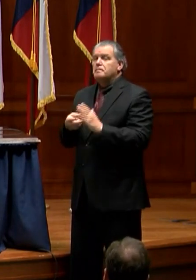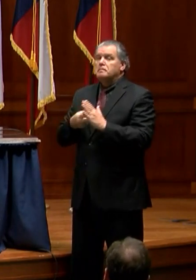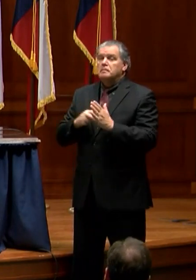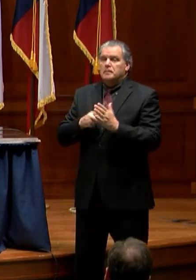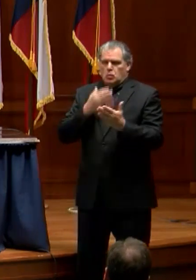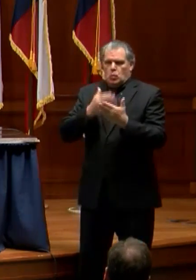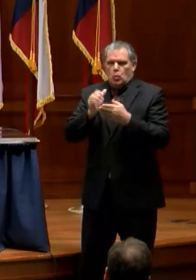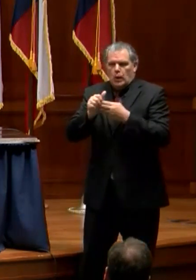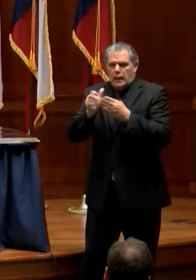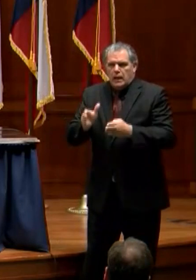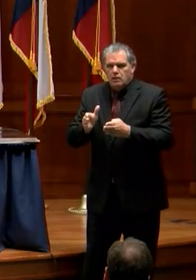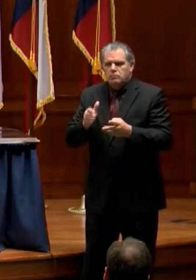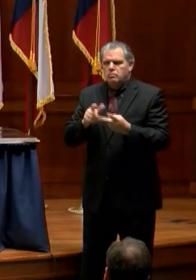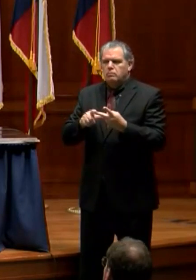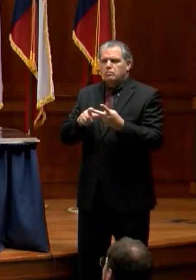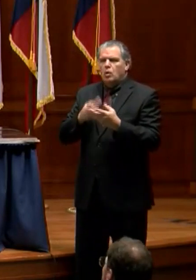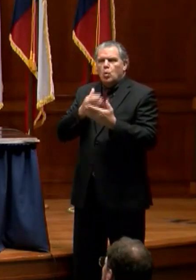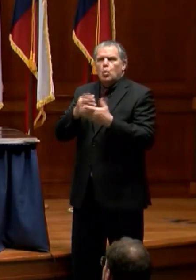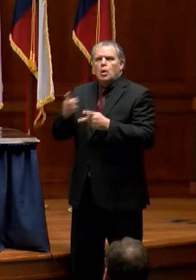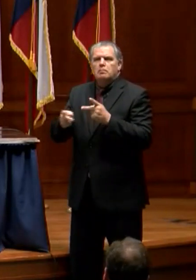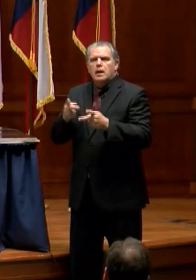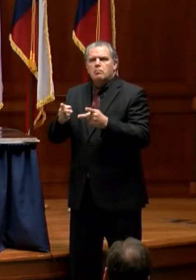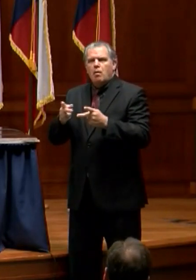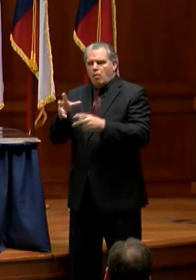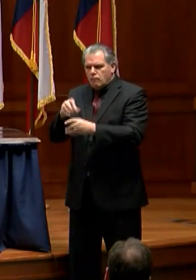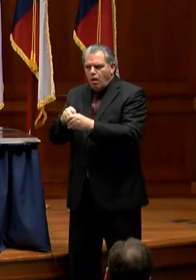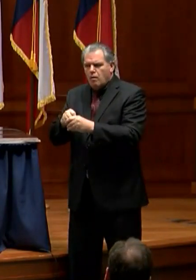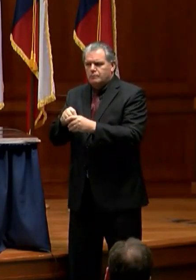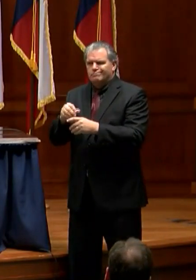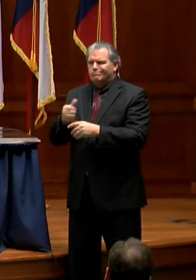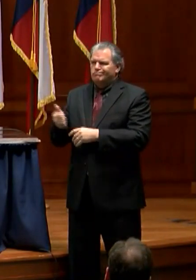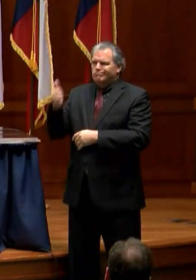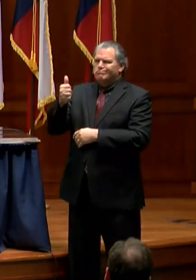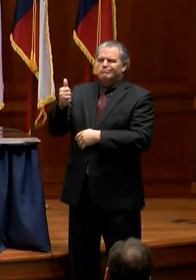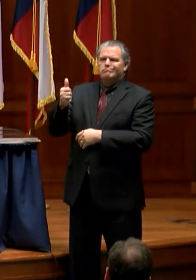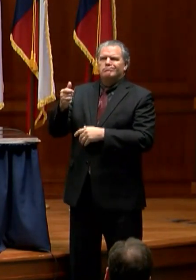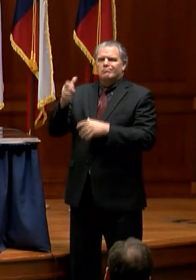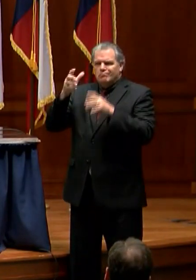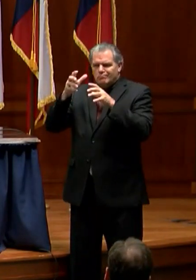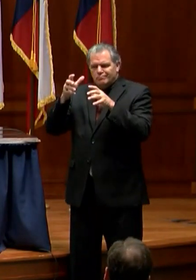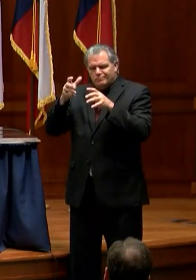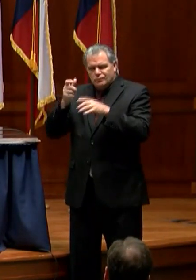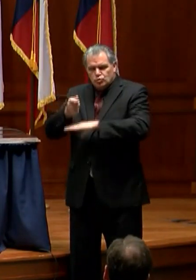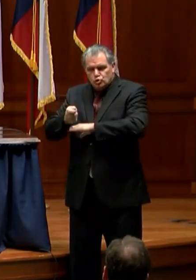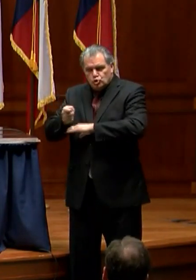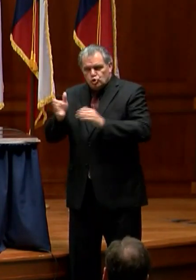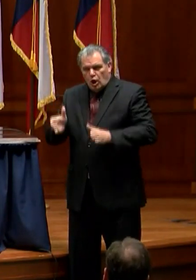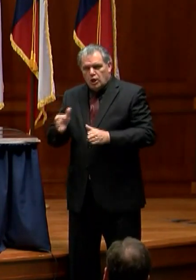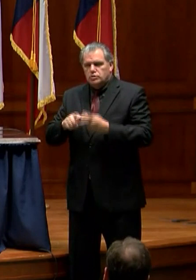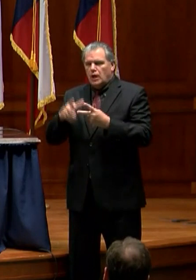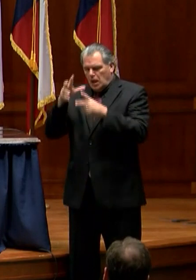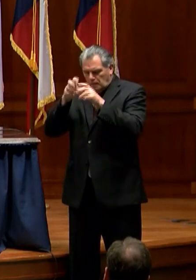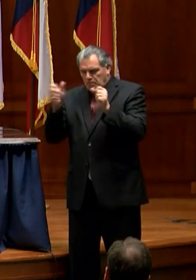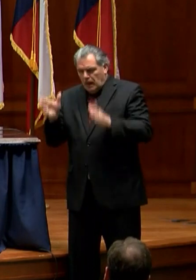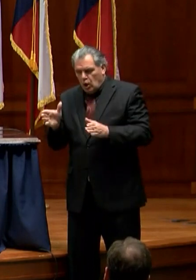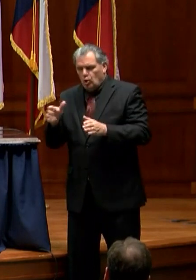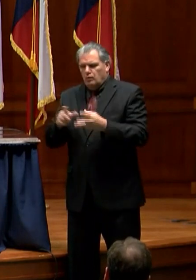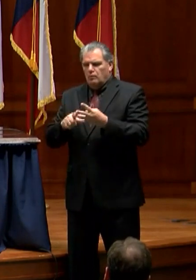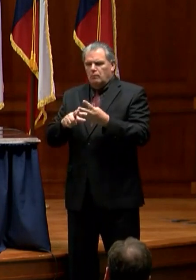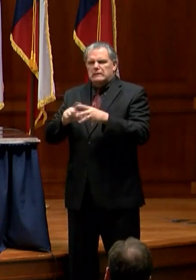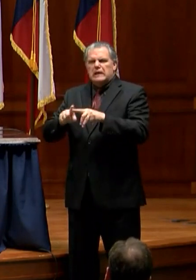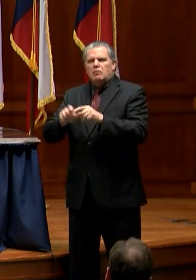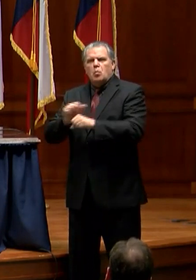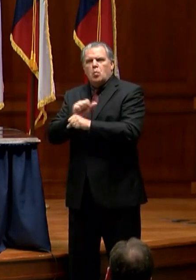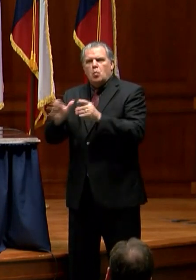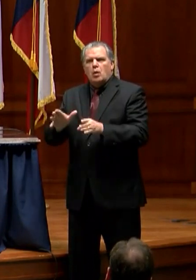and involvement by Tarrant County Judge Whitley, by Mayor Williams in Arlington, the entire team on the ground,